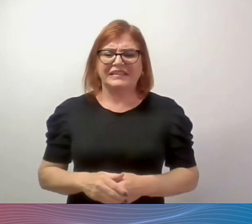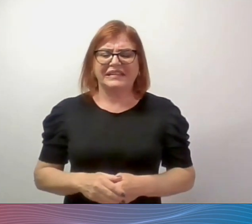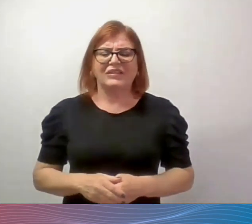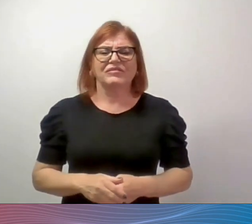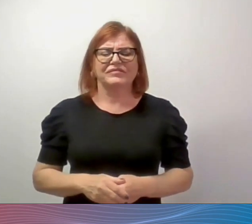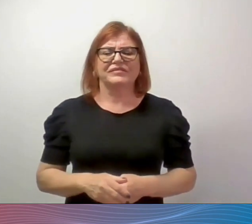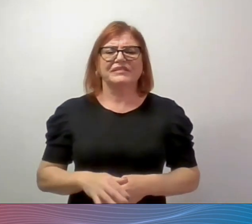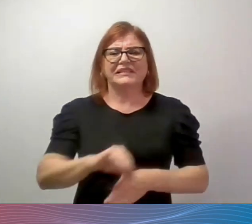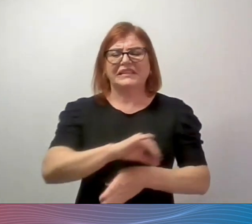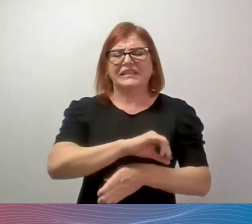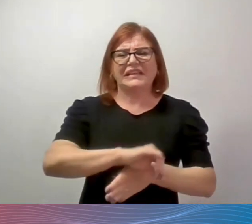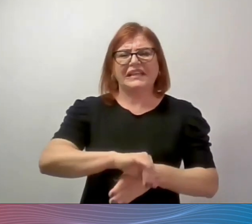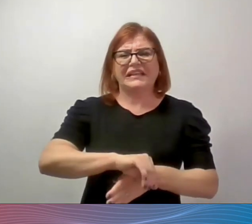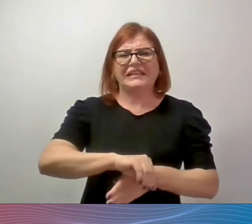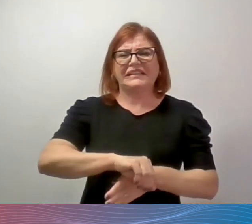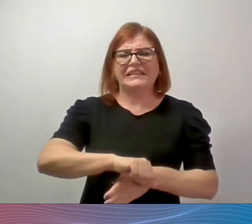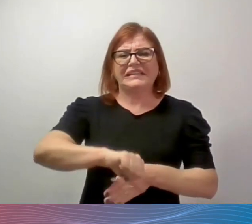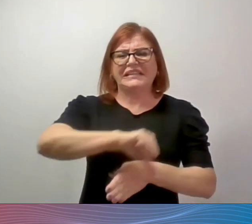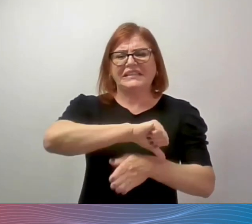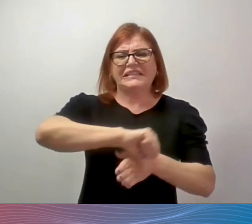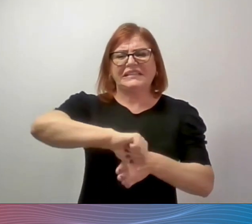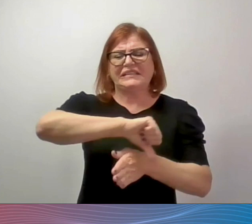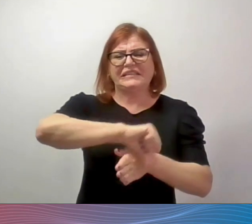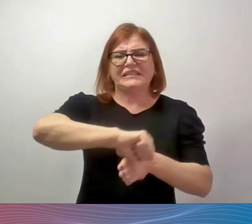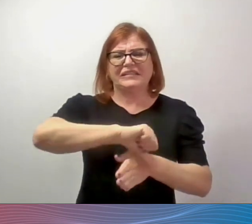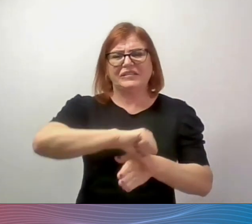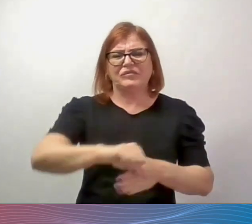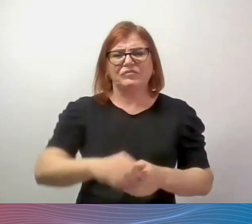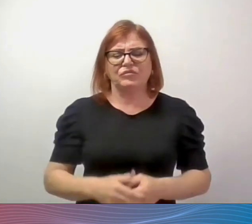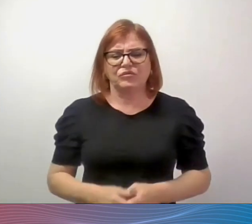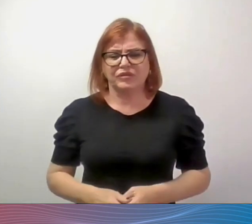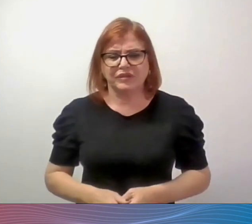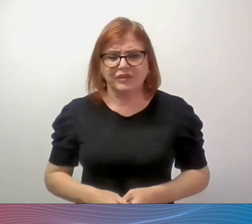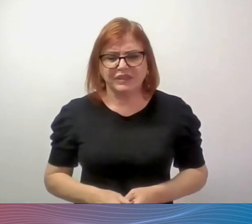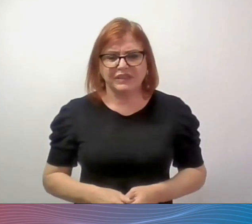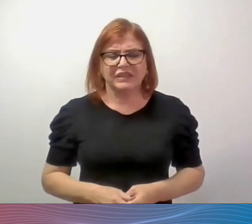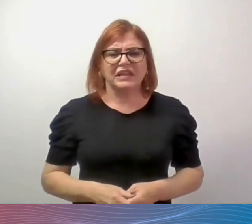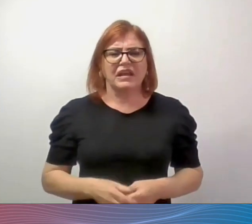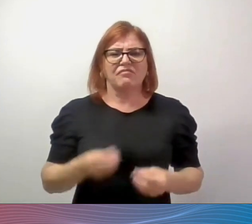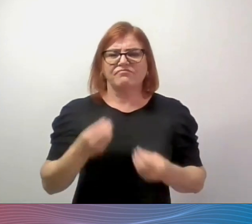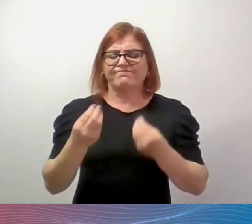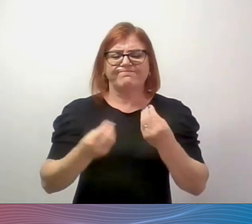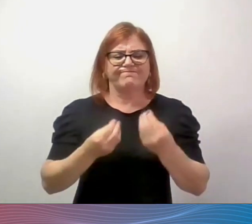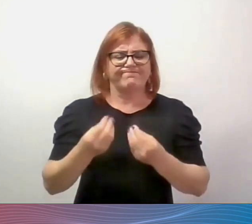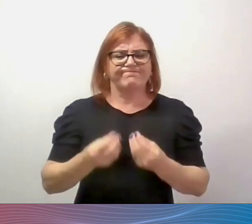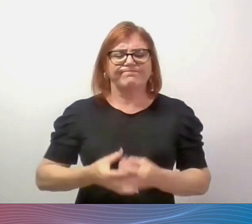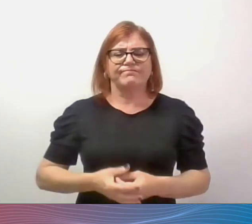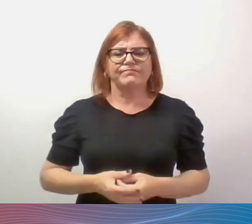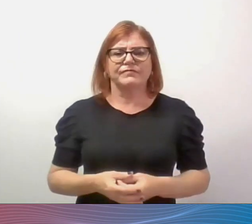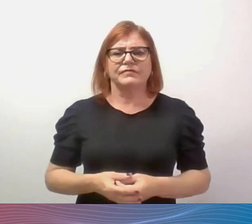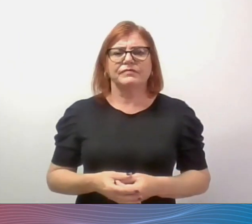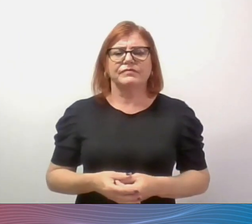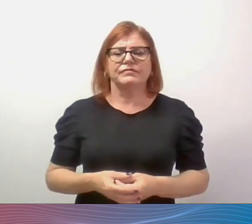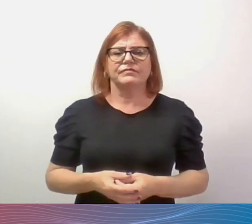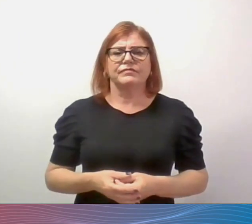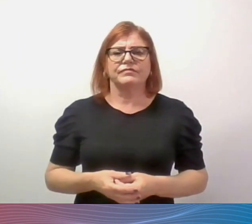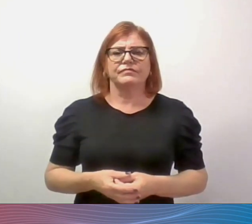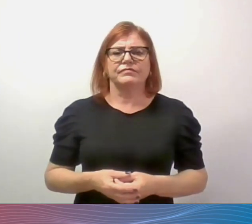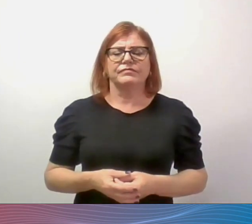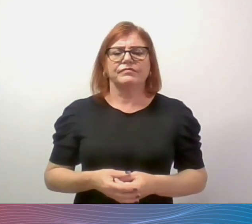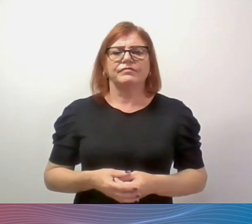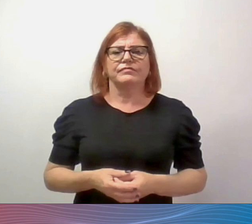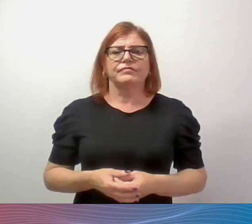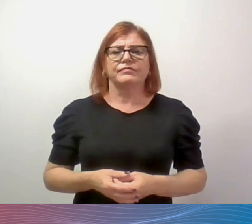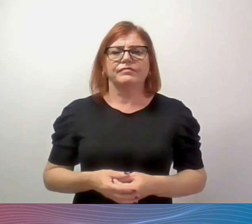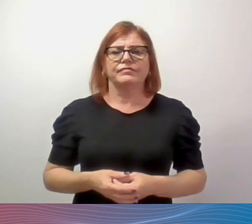all uncleanness or covetousness, let it not even be named among you as is fitting for saints.